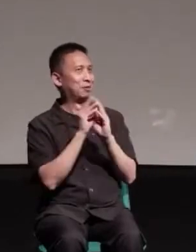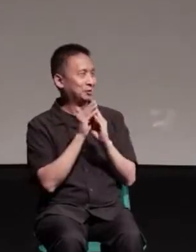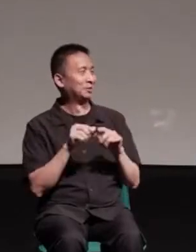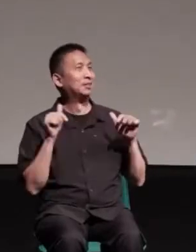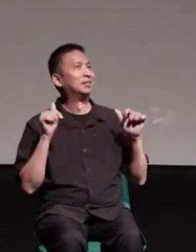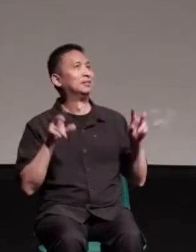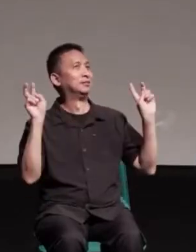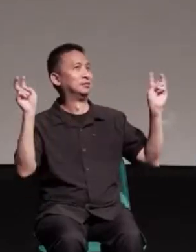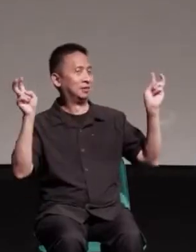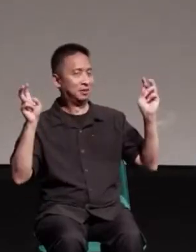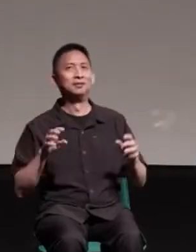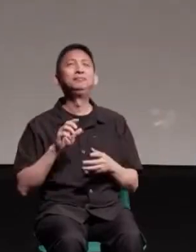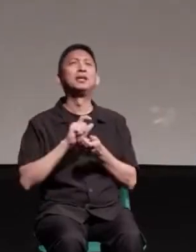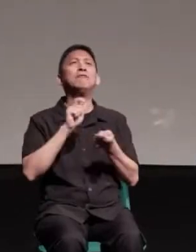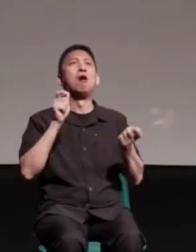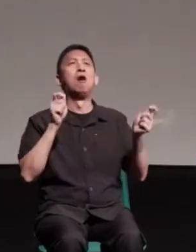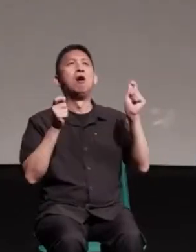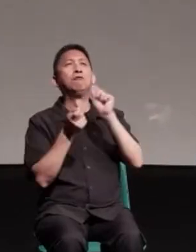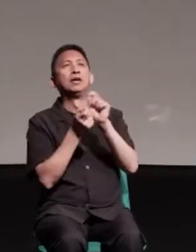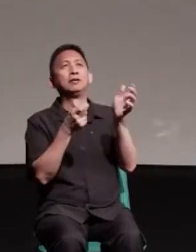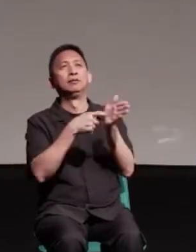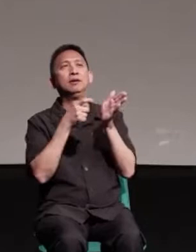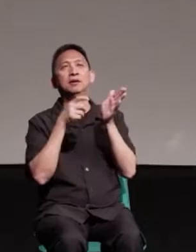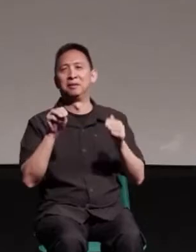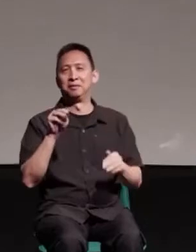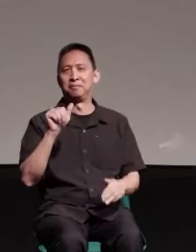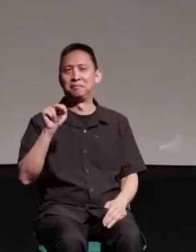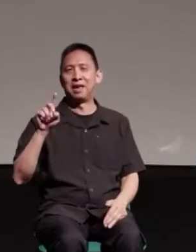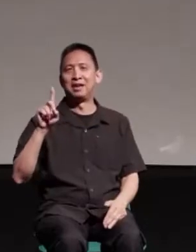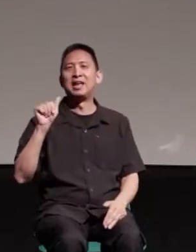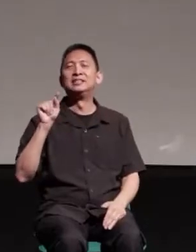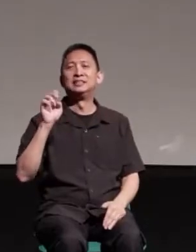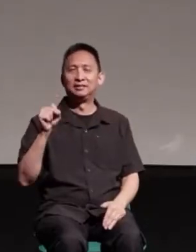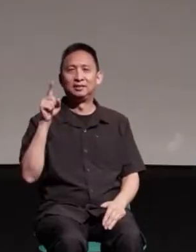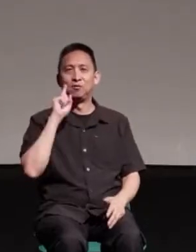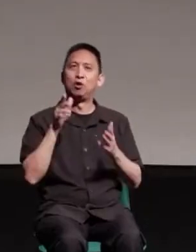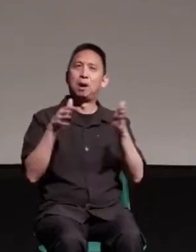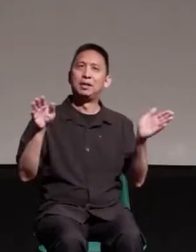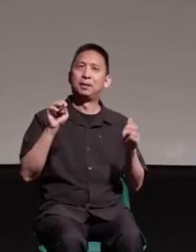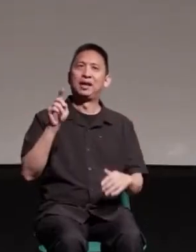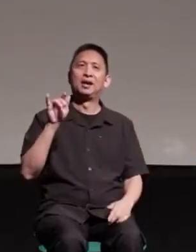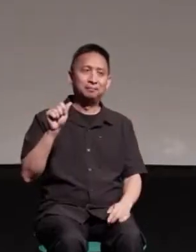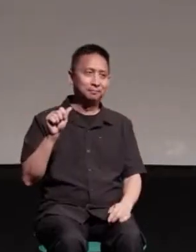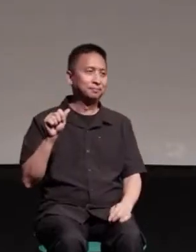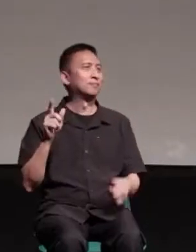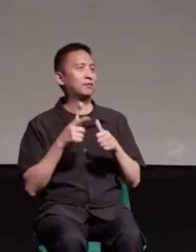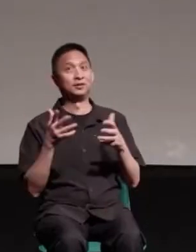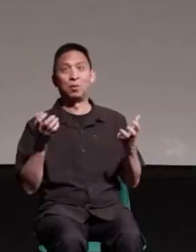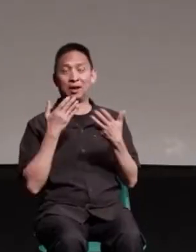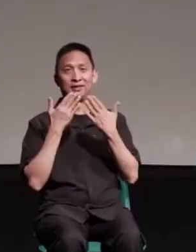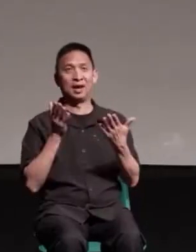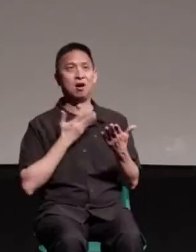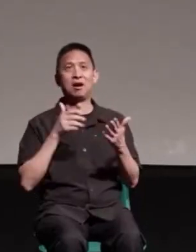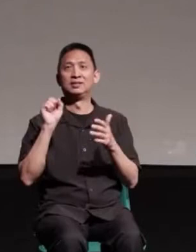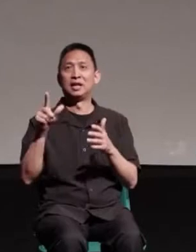is entitled Evolving Mandates in Public Media. And first of all, I just want to thank our ASL